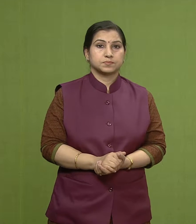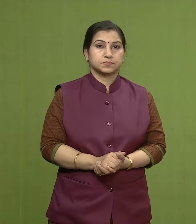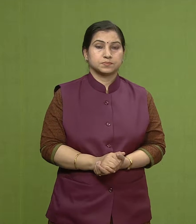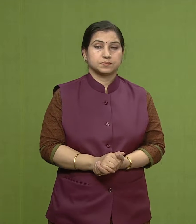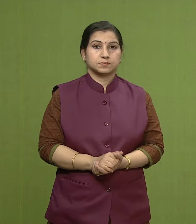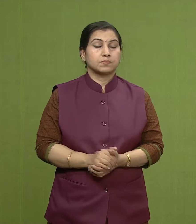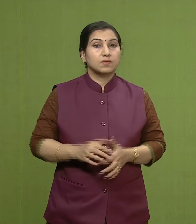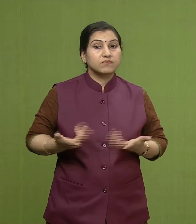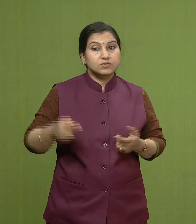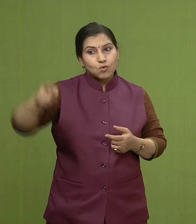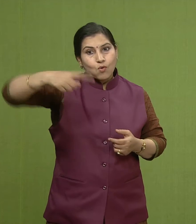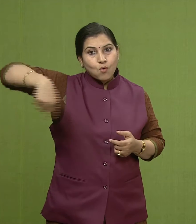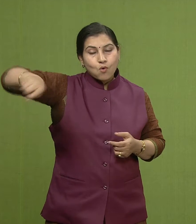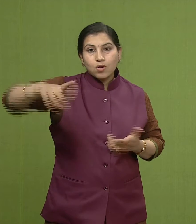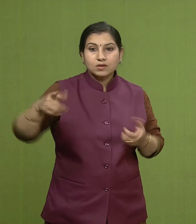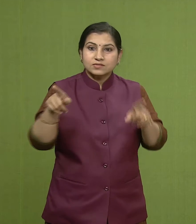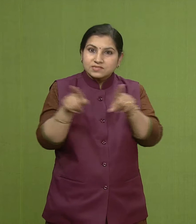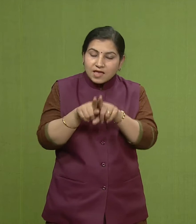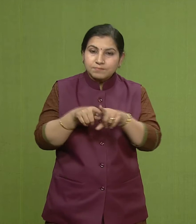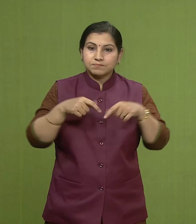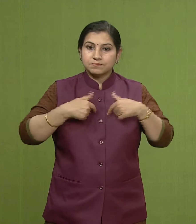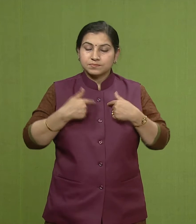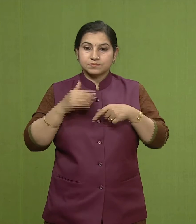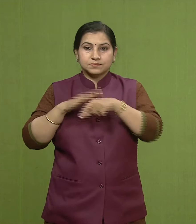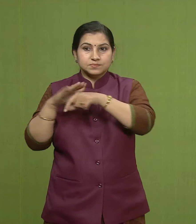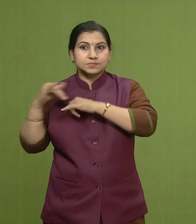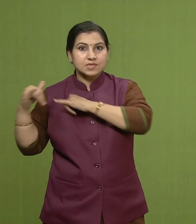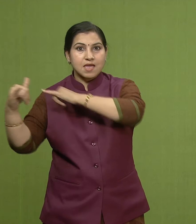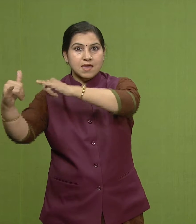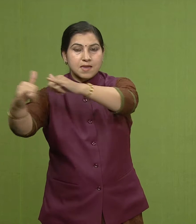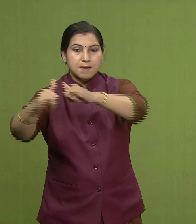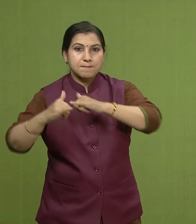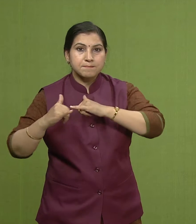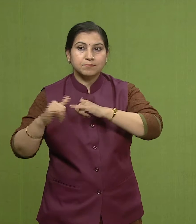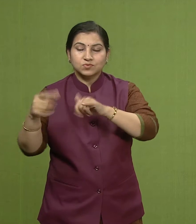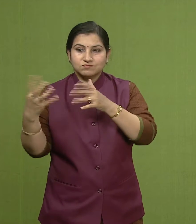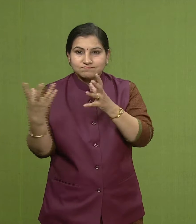Since all of them are going through similar experiences, they feel close to each other.